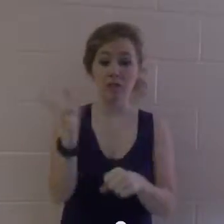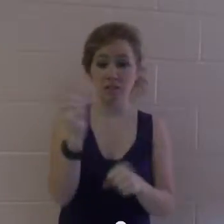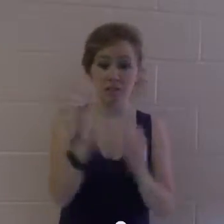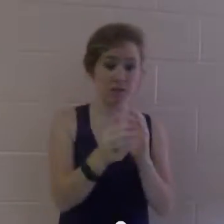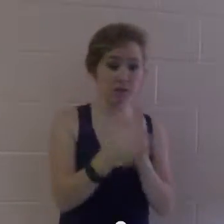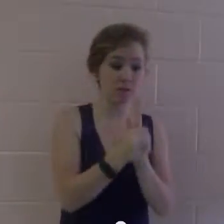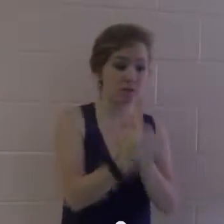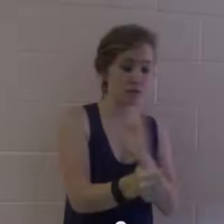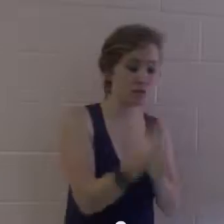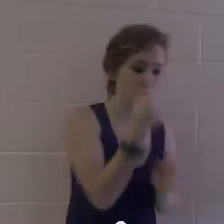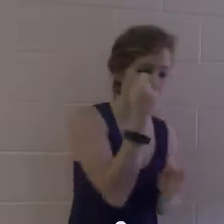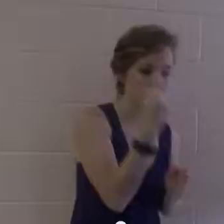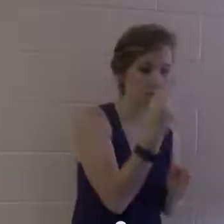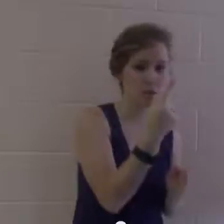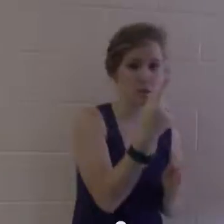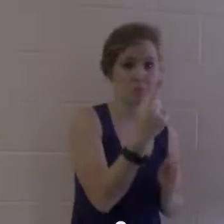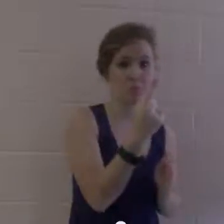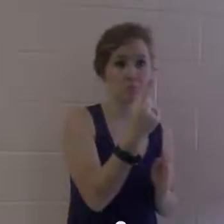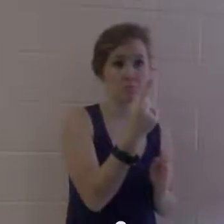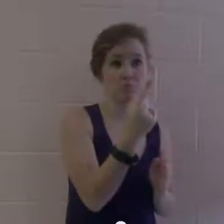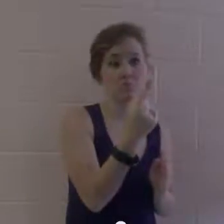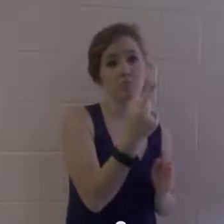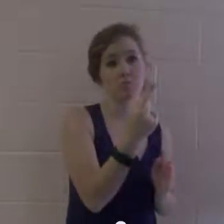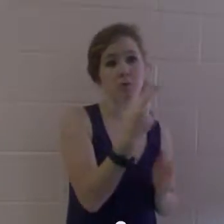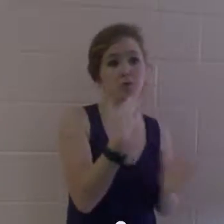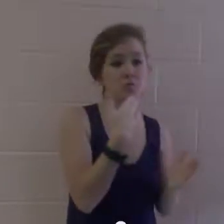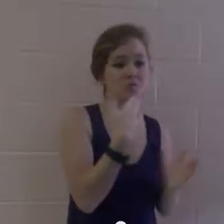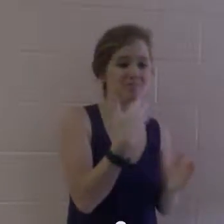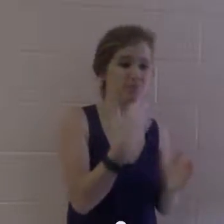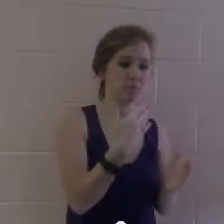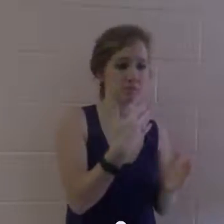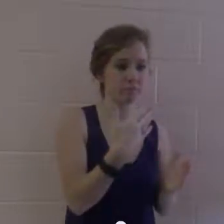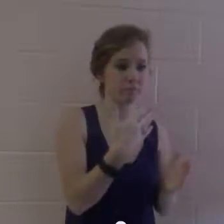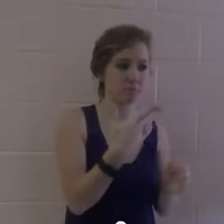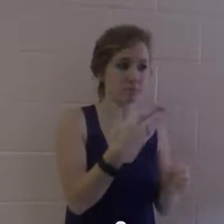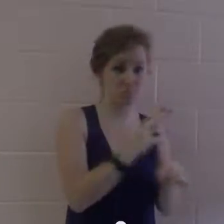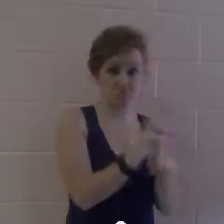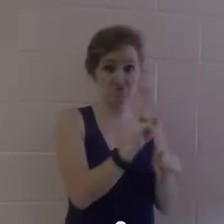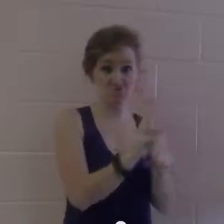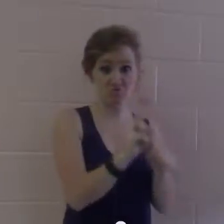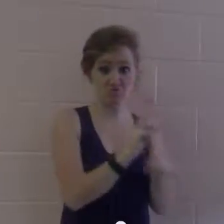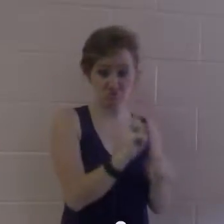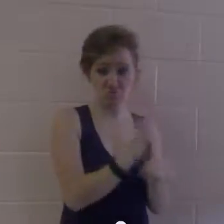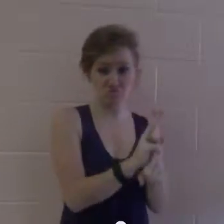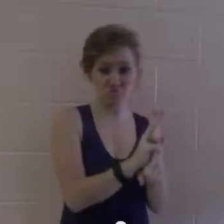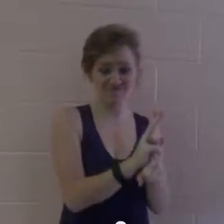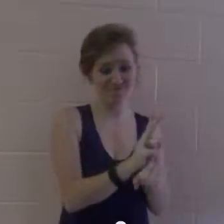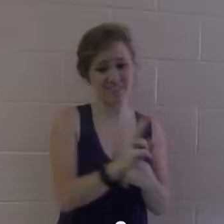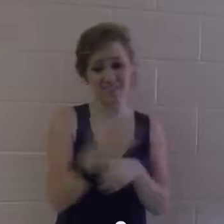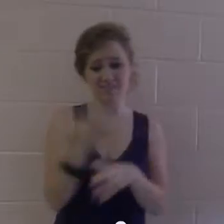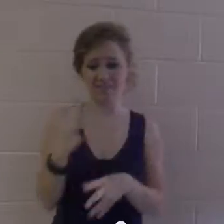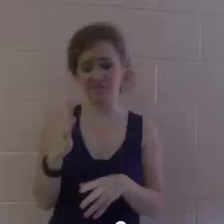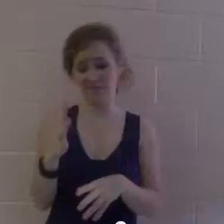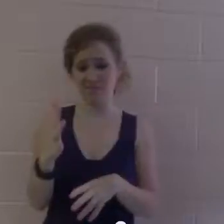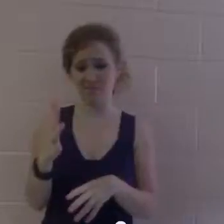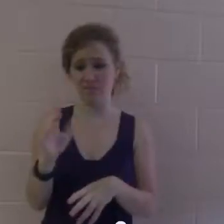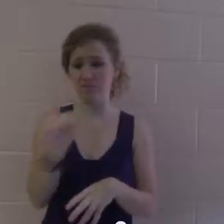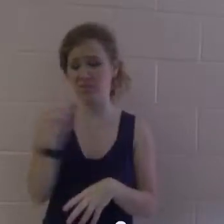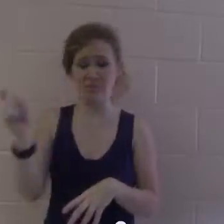It may take 20 years to learn all of the skills that the chimpanzees need.